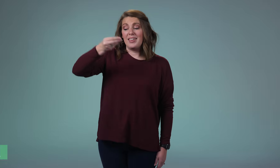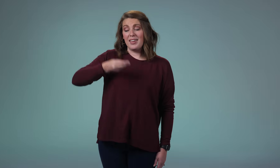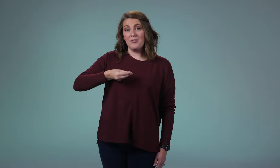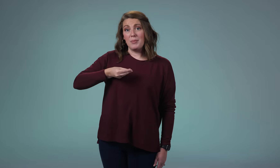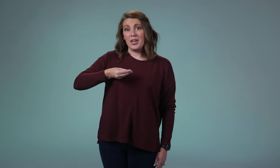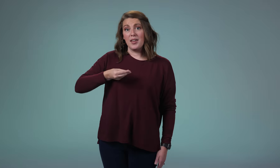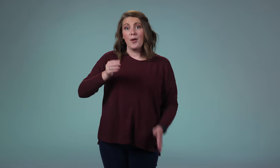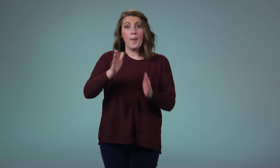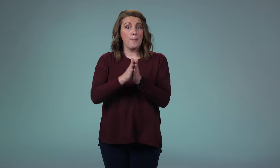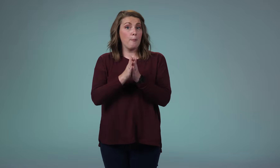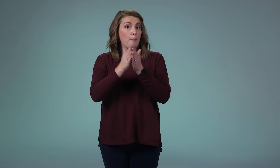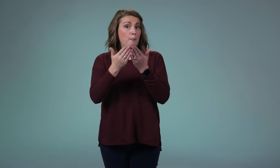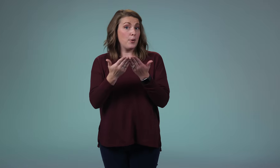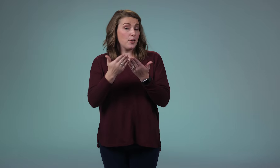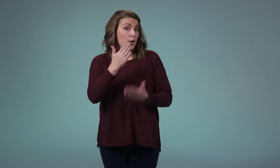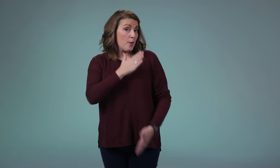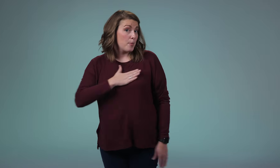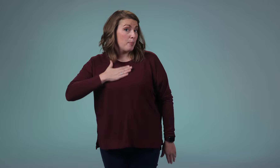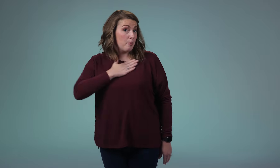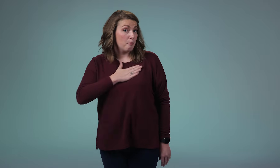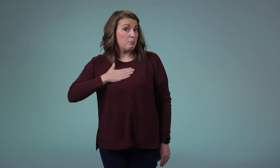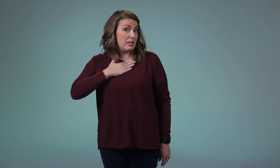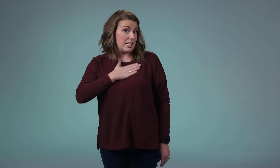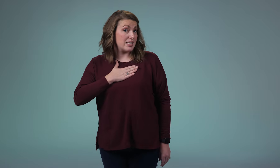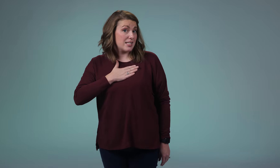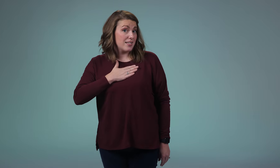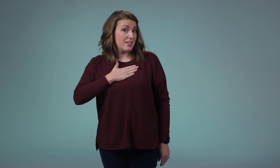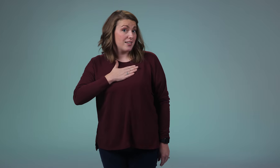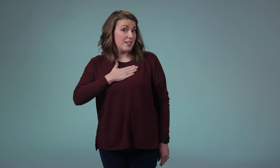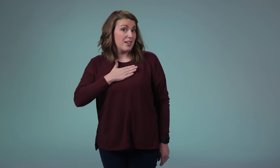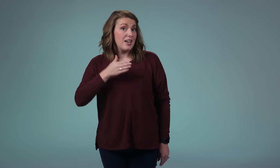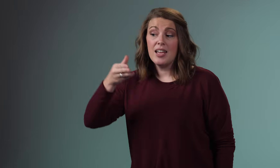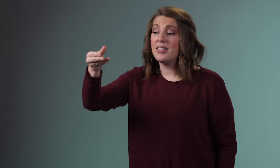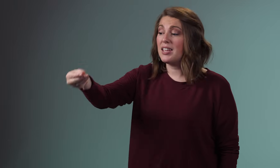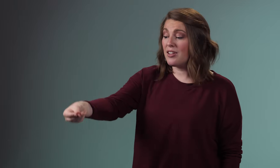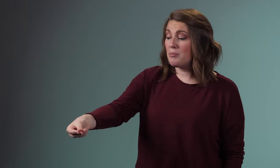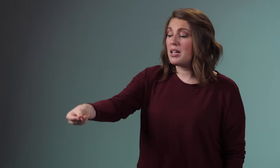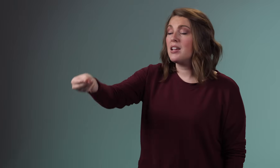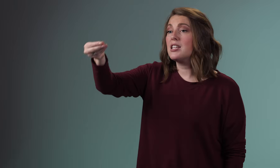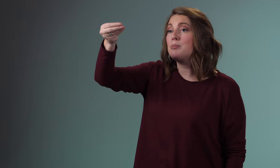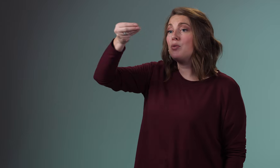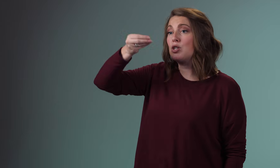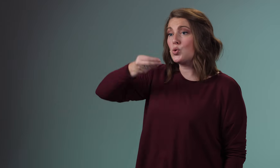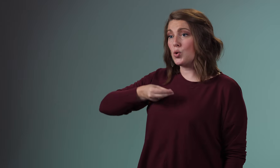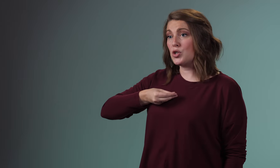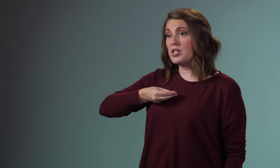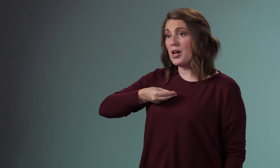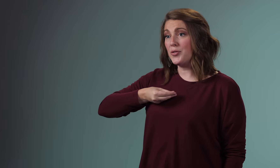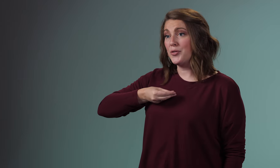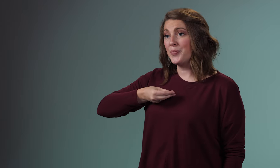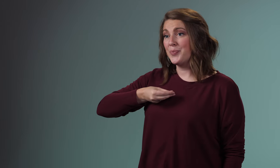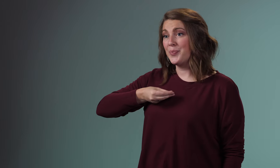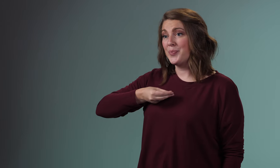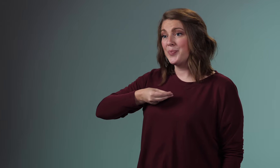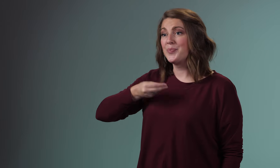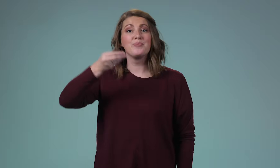Give me book, please. The give me is moving toward yourself.